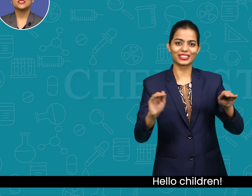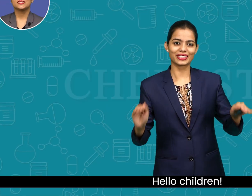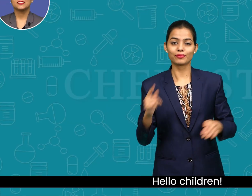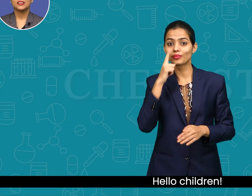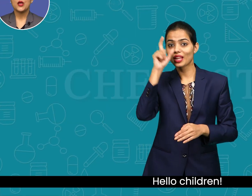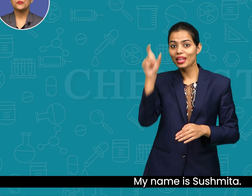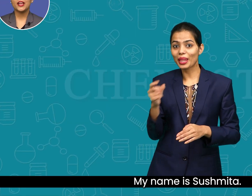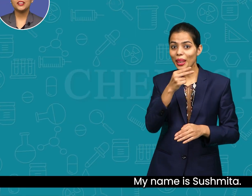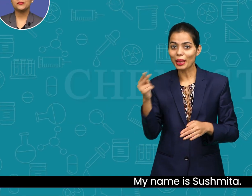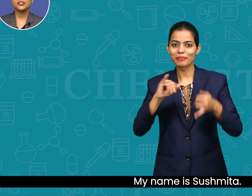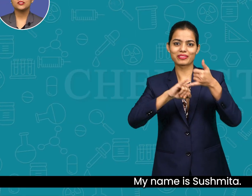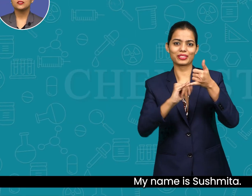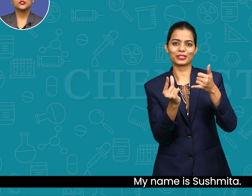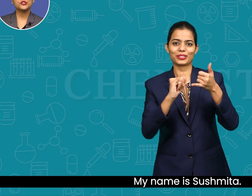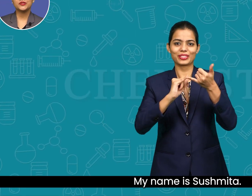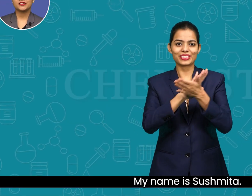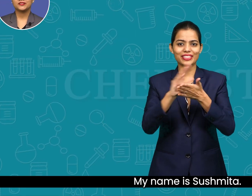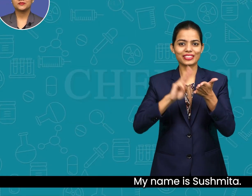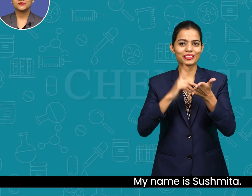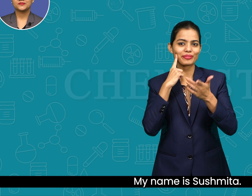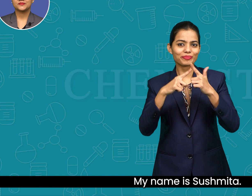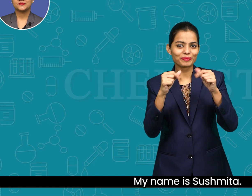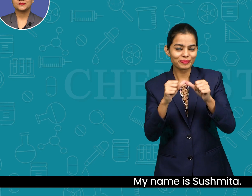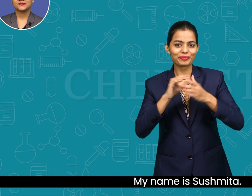children, my name is Shushmita.